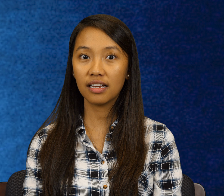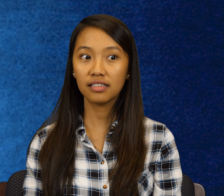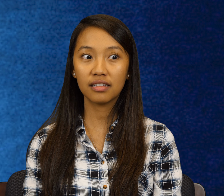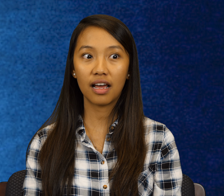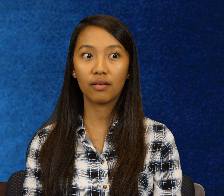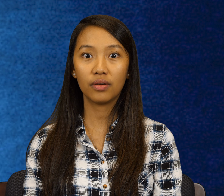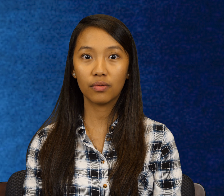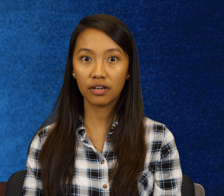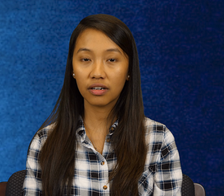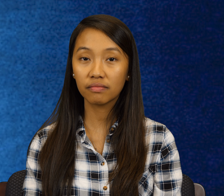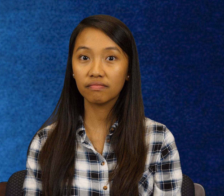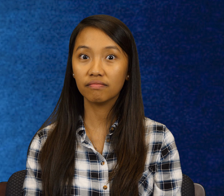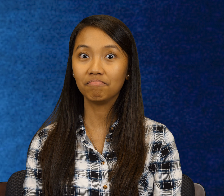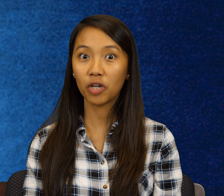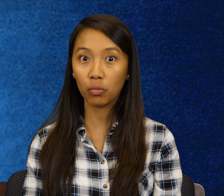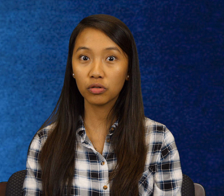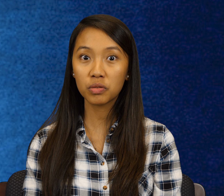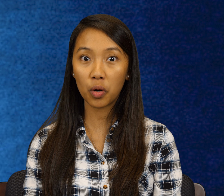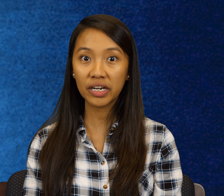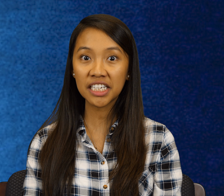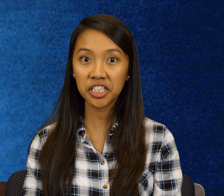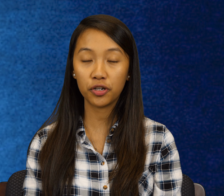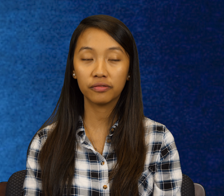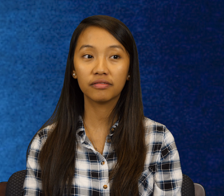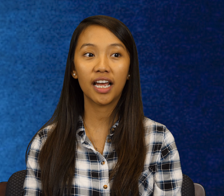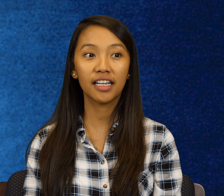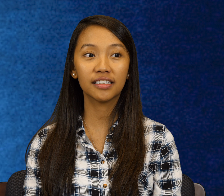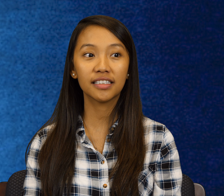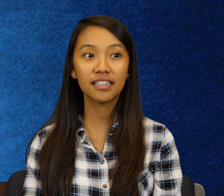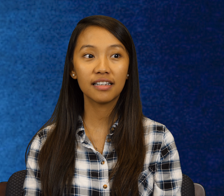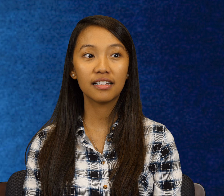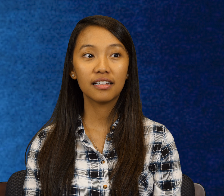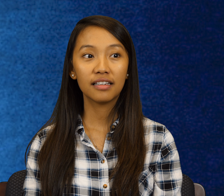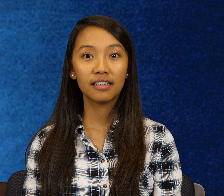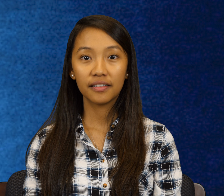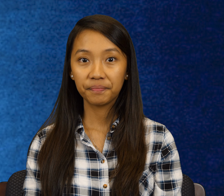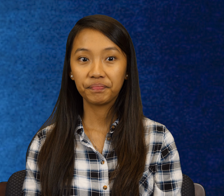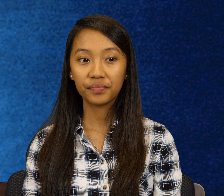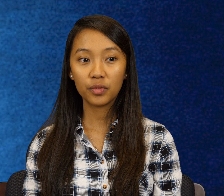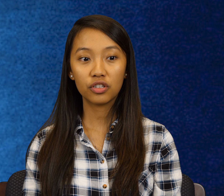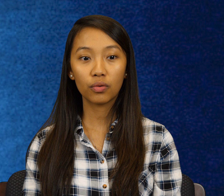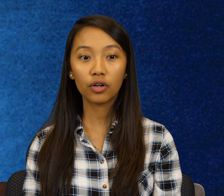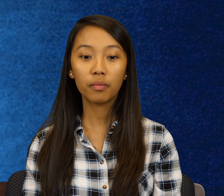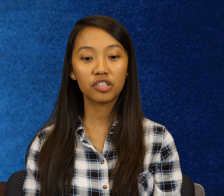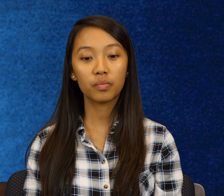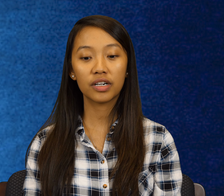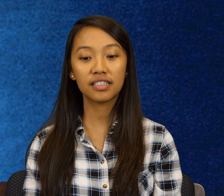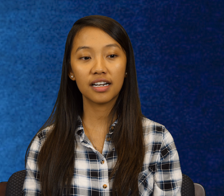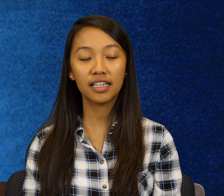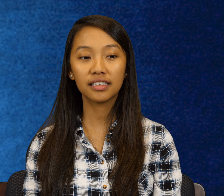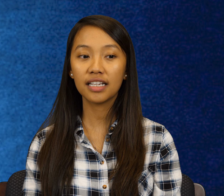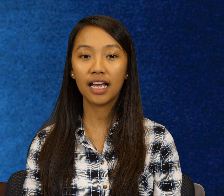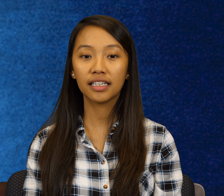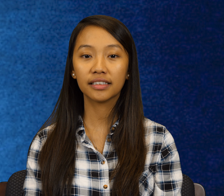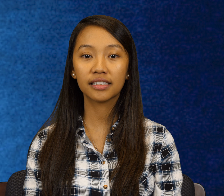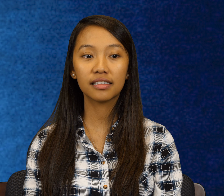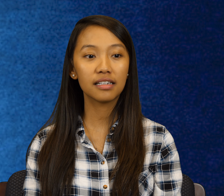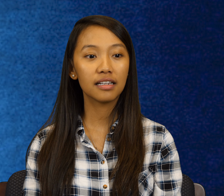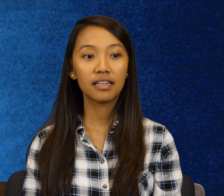realized that we were almost broken into. And we told our mission president, and